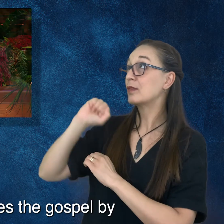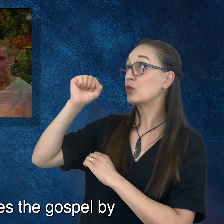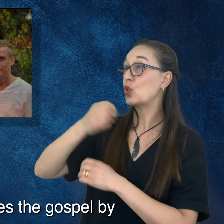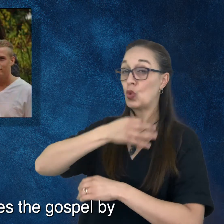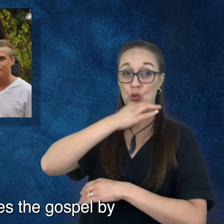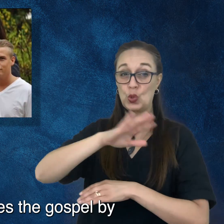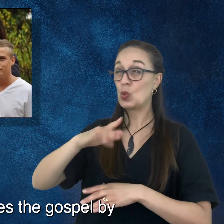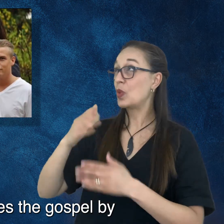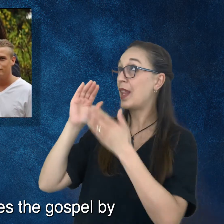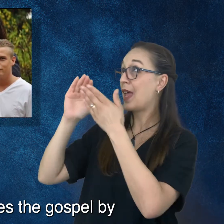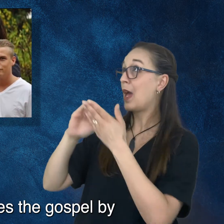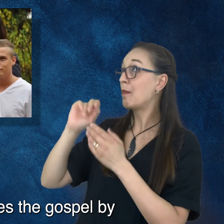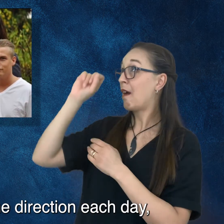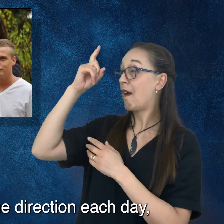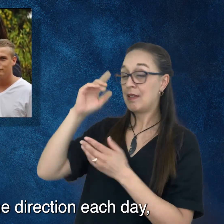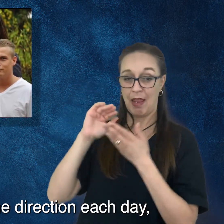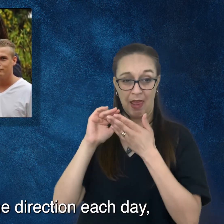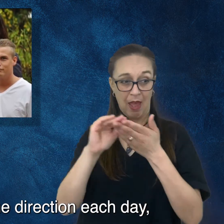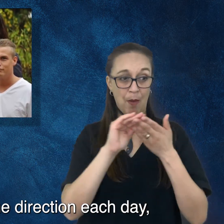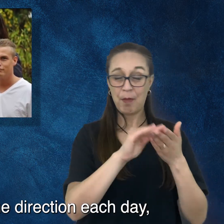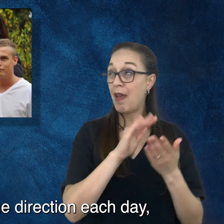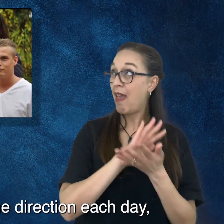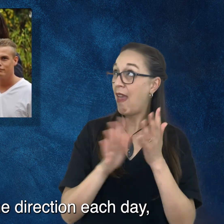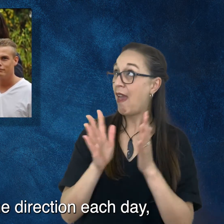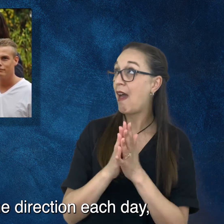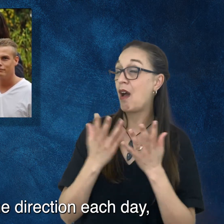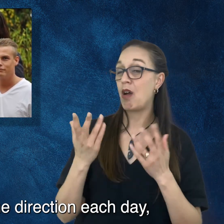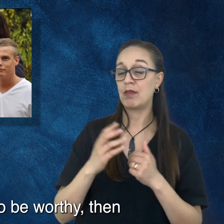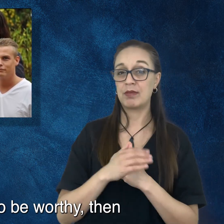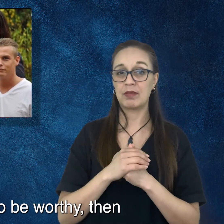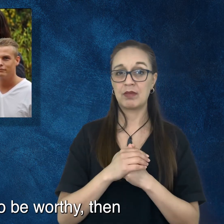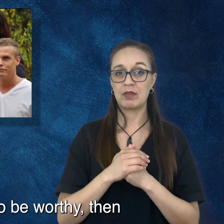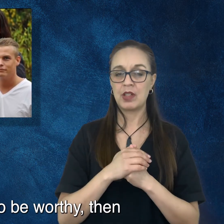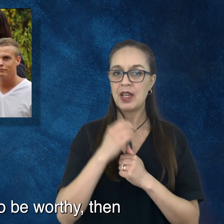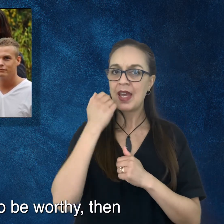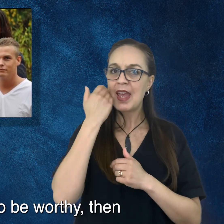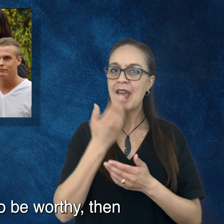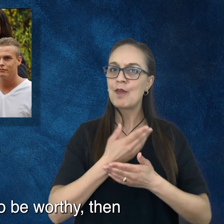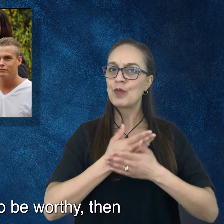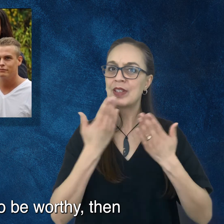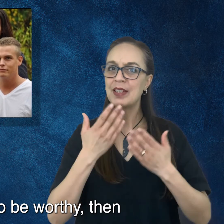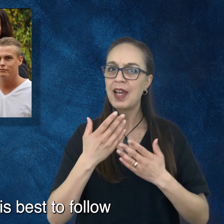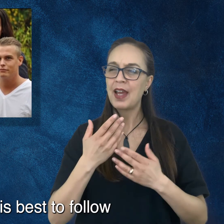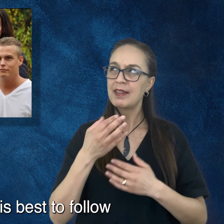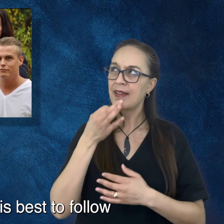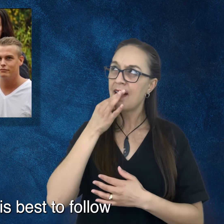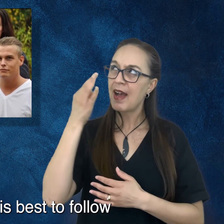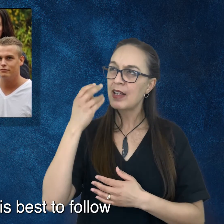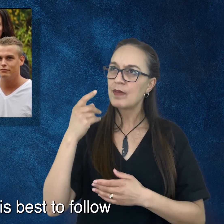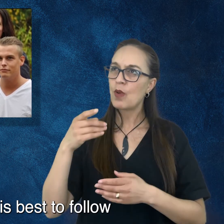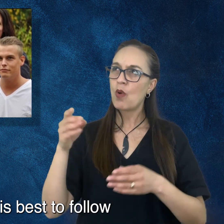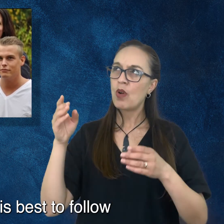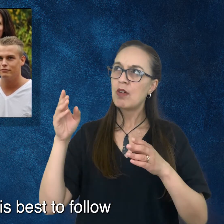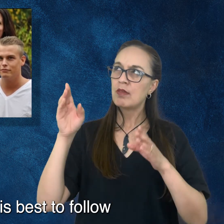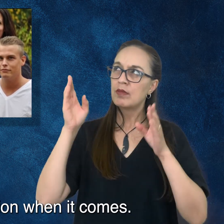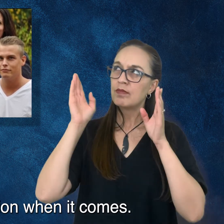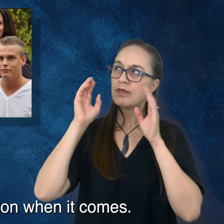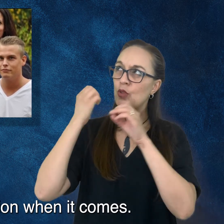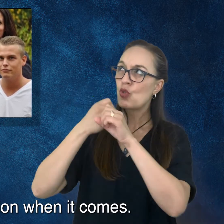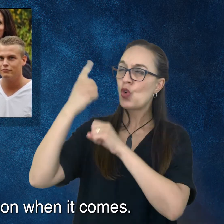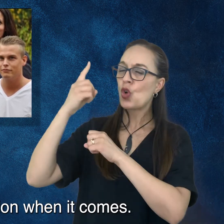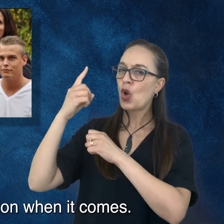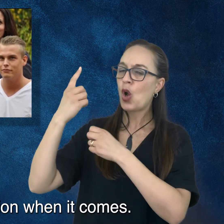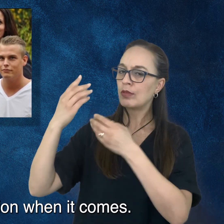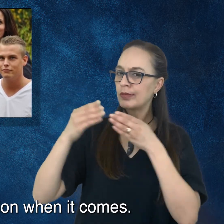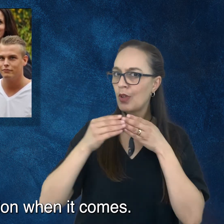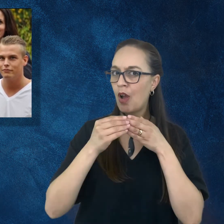Jens lives the gospel by seeking divine direction each day, striving to be worthy, then doing his best to follow that